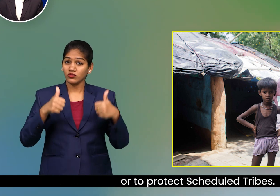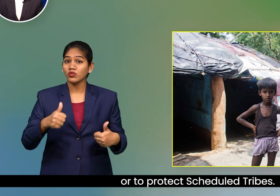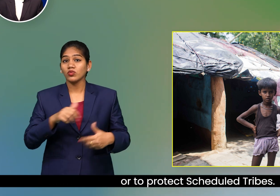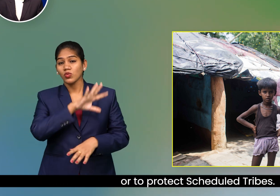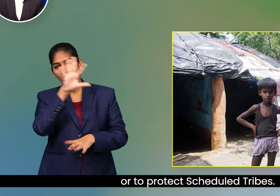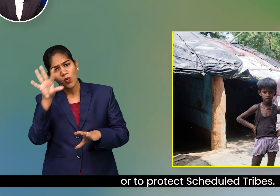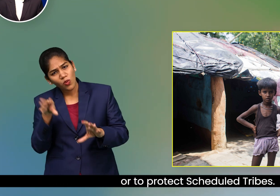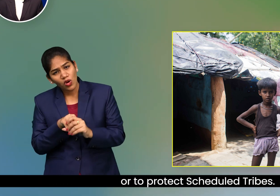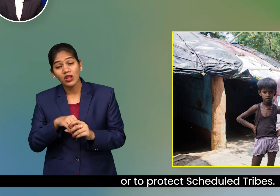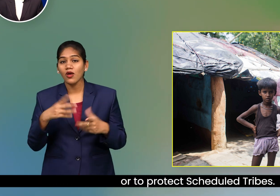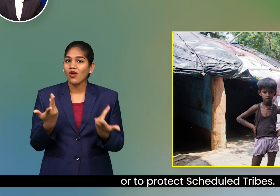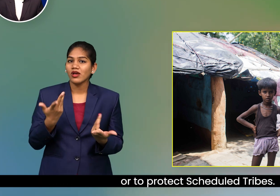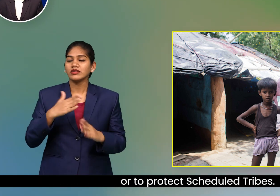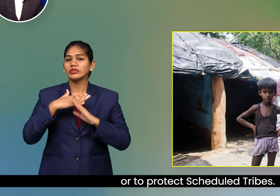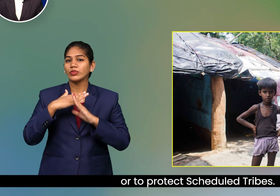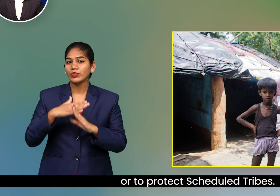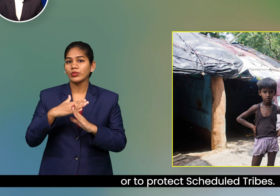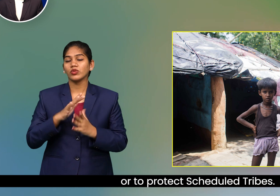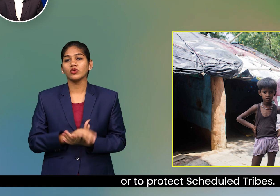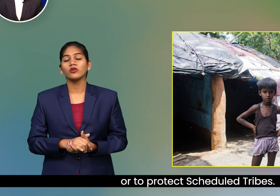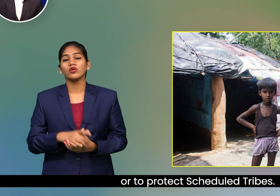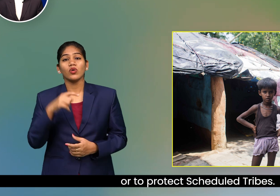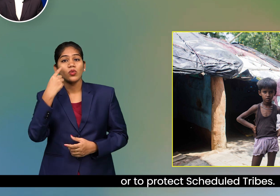to protect scheduled tribes.